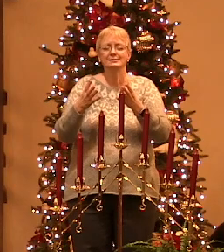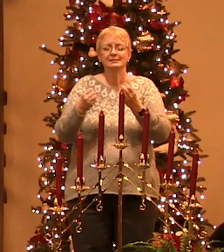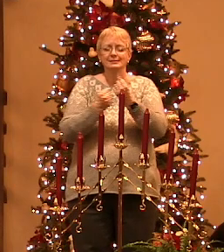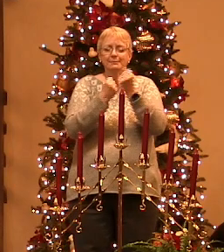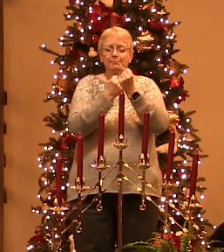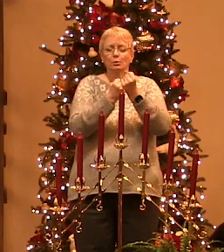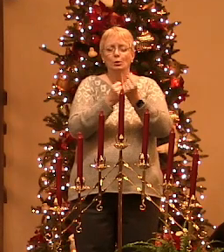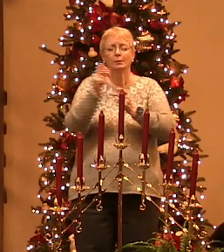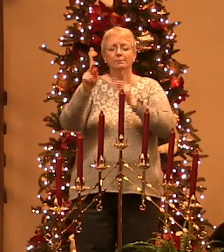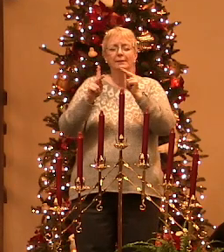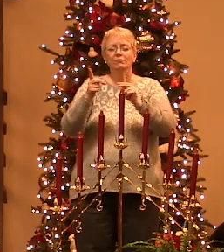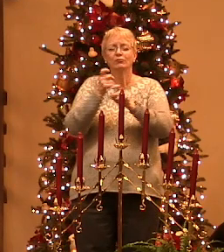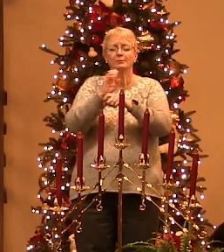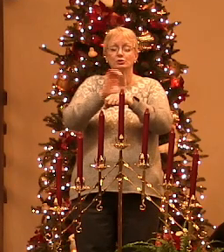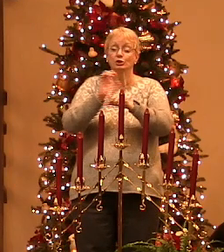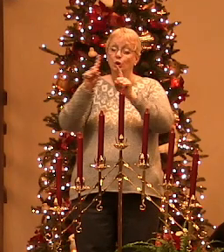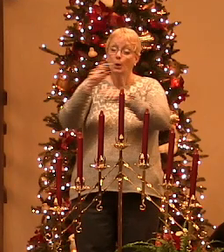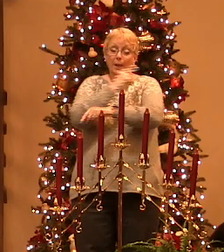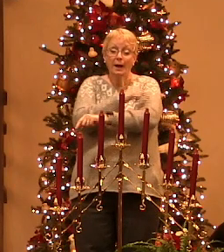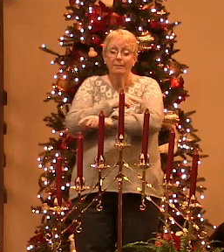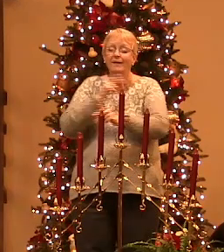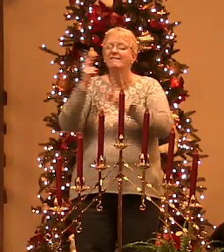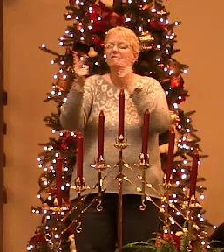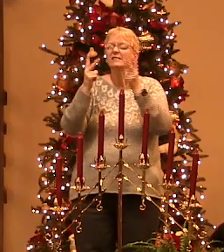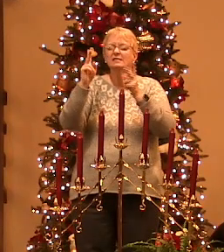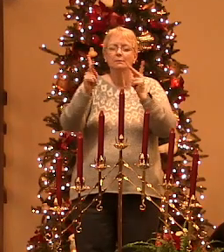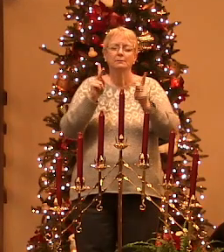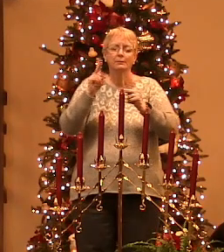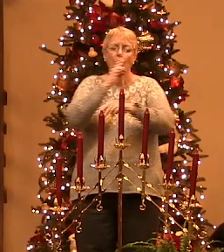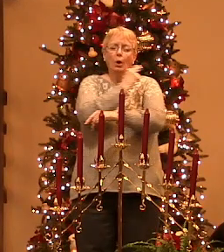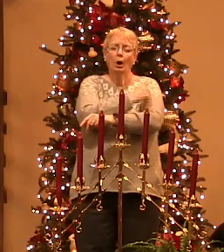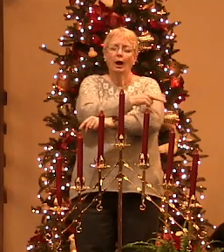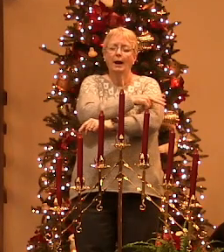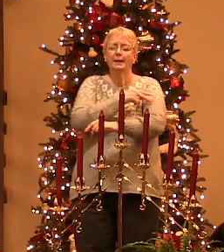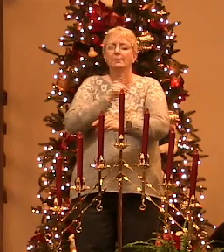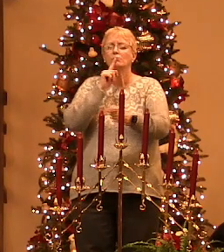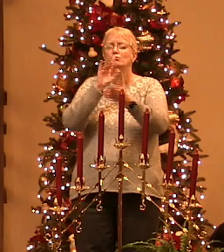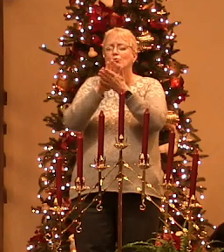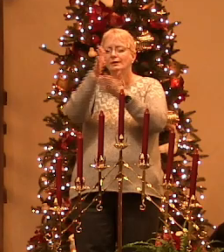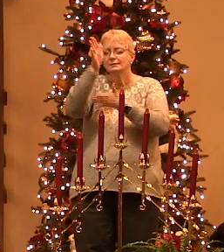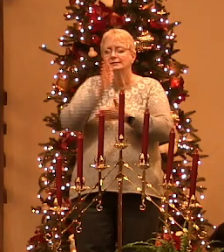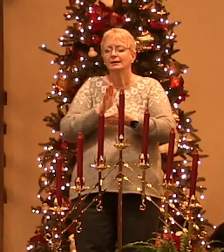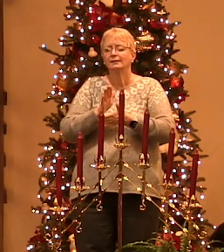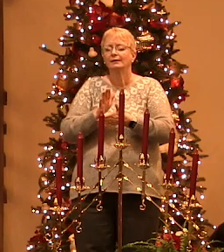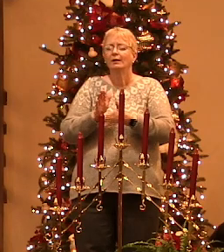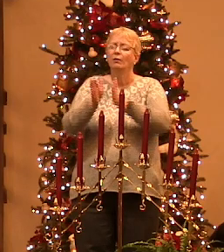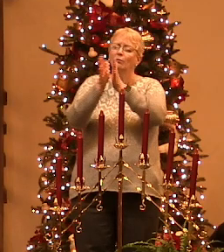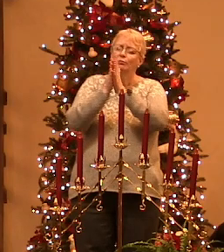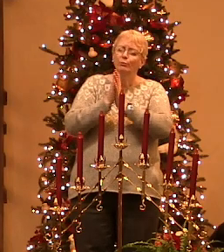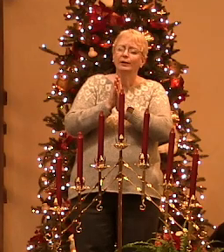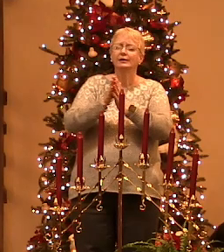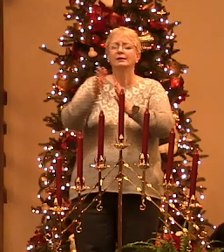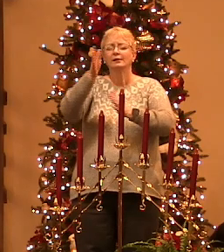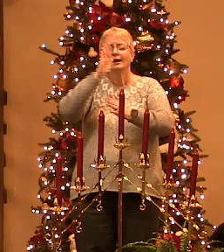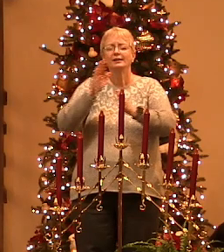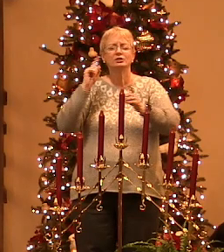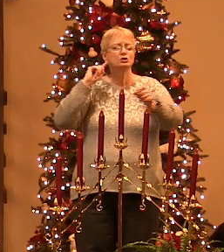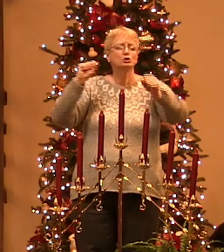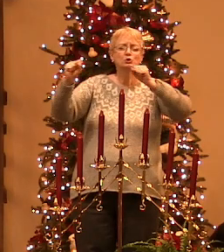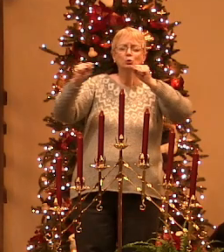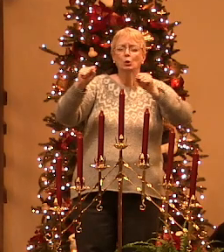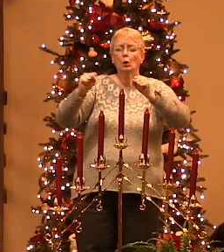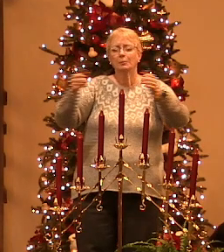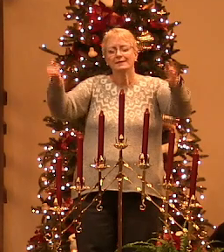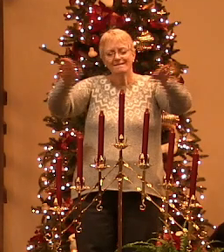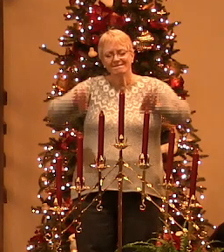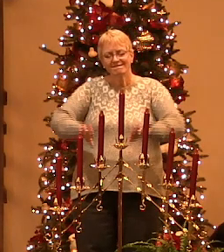for the accident which got them into the hospital. We say, praise God. We praise you in the storm. We praise you in the valleys. We praise you on the